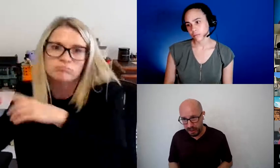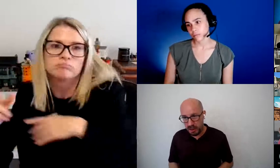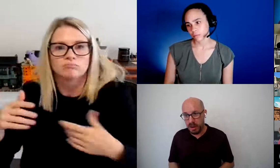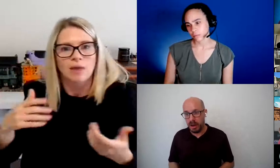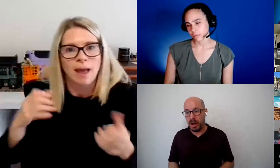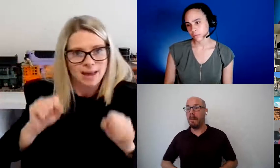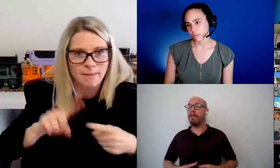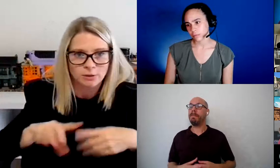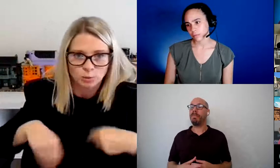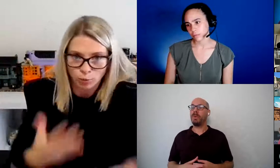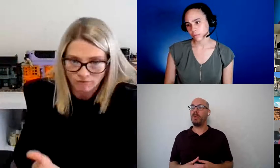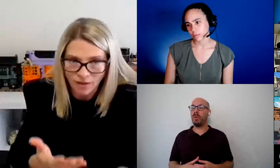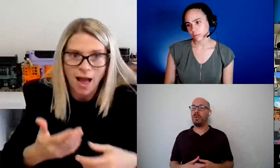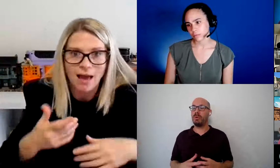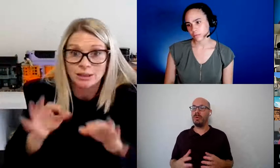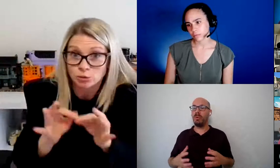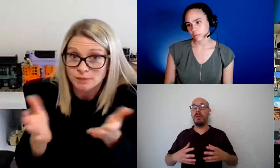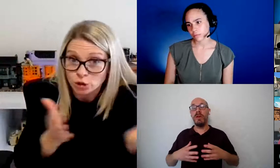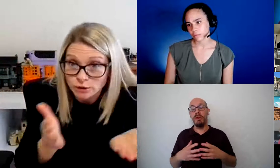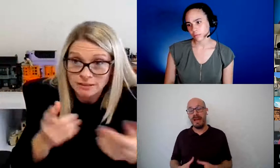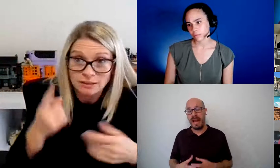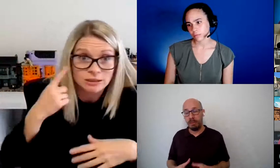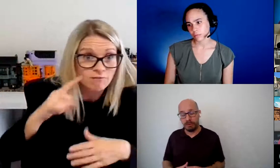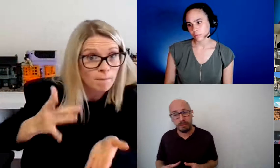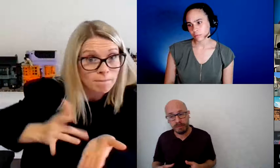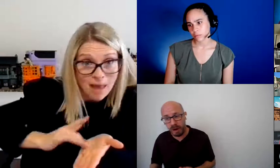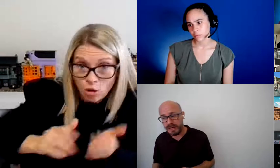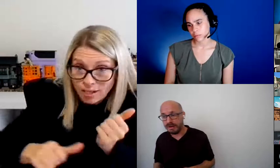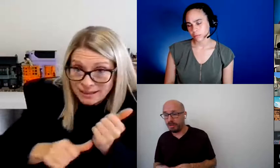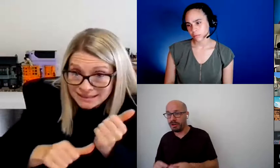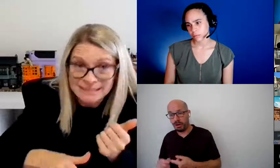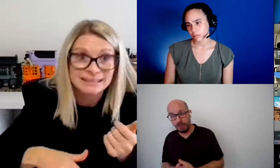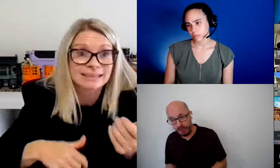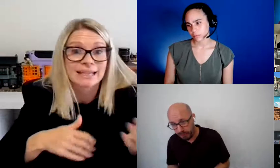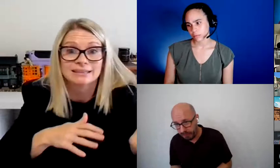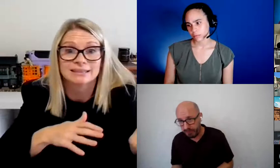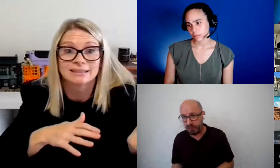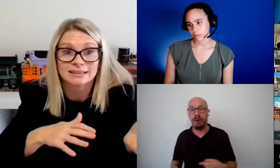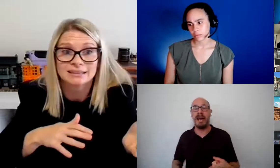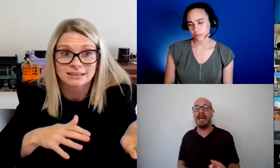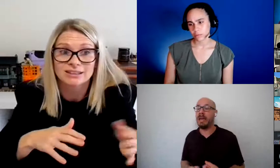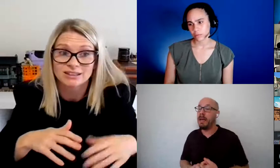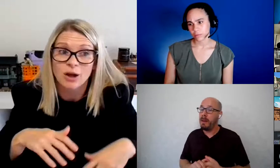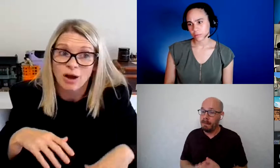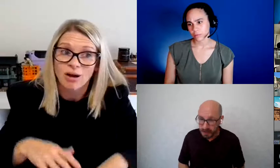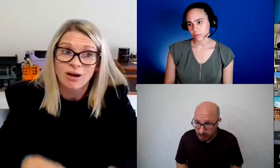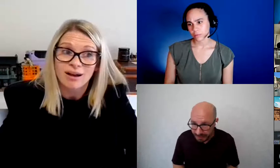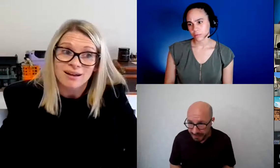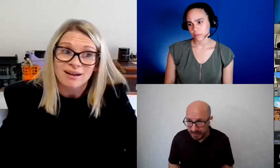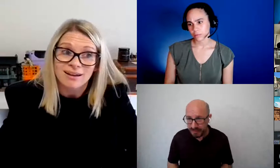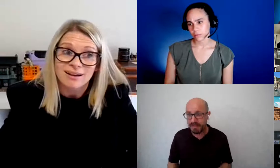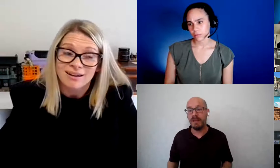where they're then able to provide different interpreting services for any medical assistance